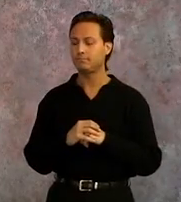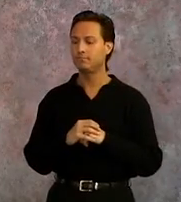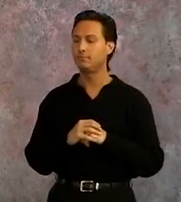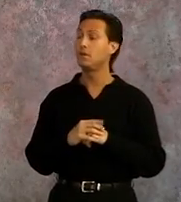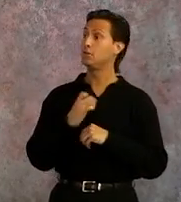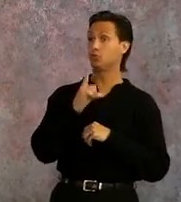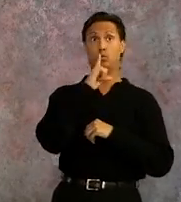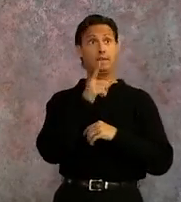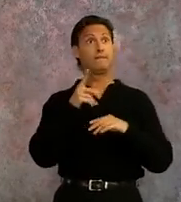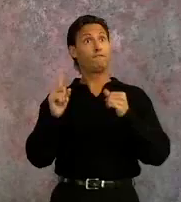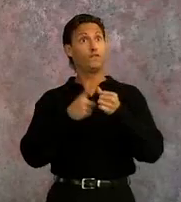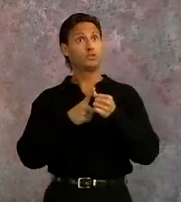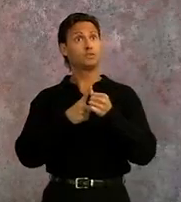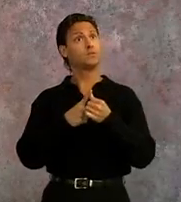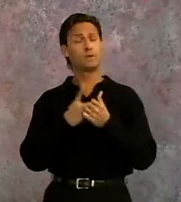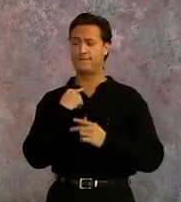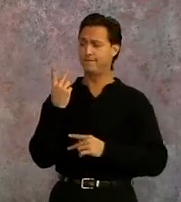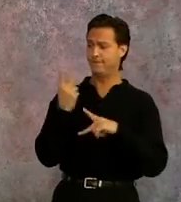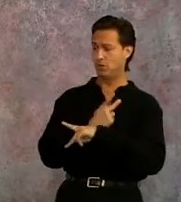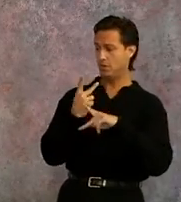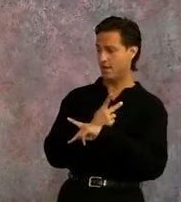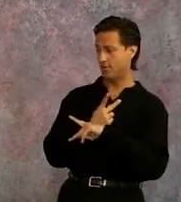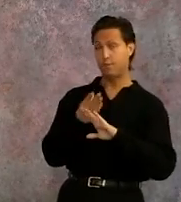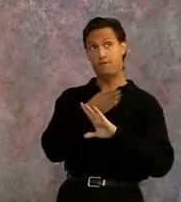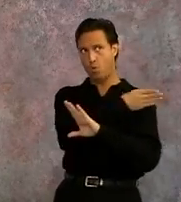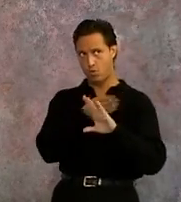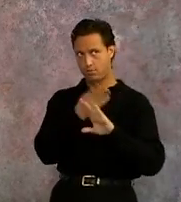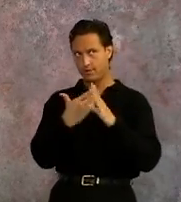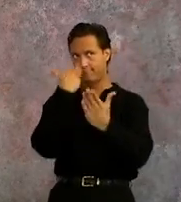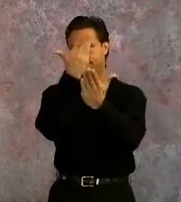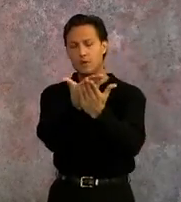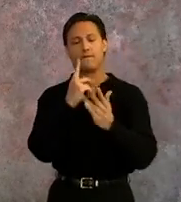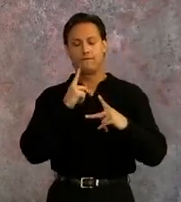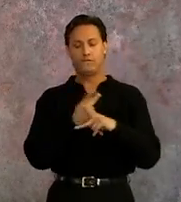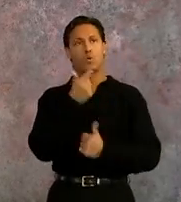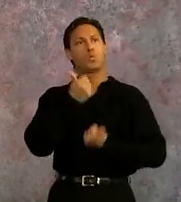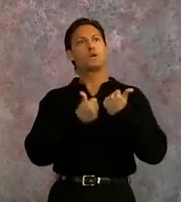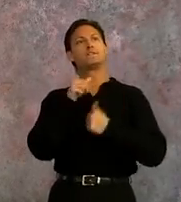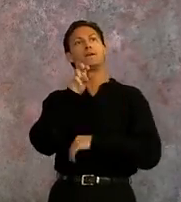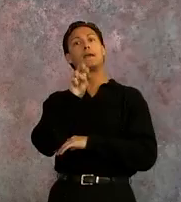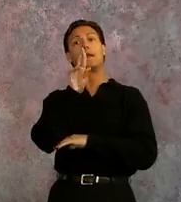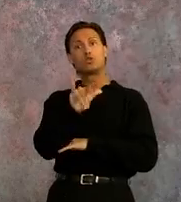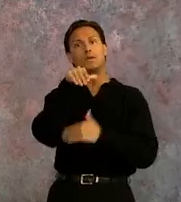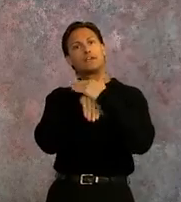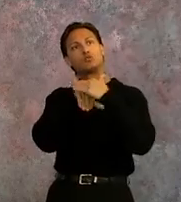And looking at that, some of the things you have to do are there's certain entry points in the Boundary Waters that are a lot more popular, and it's